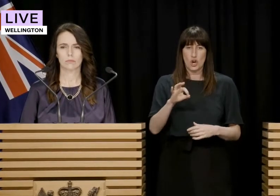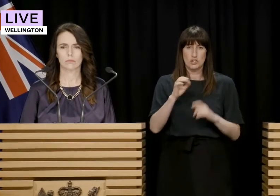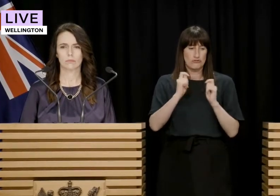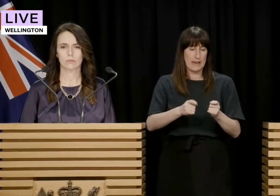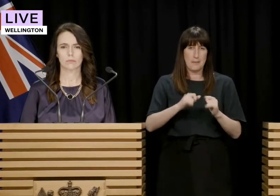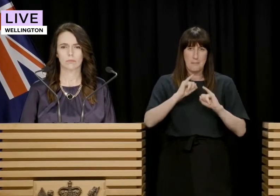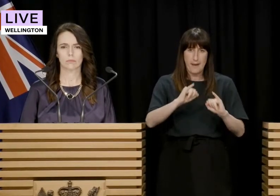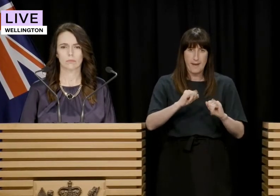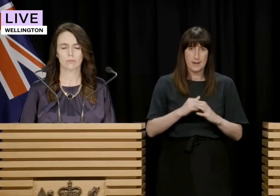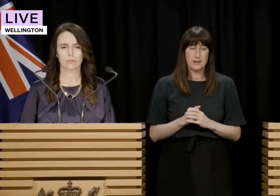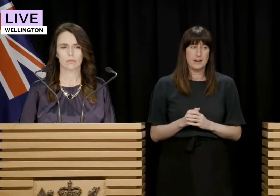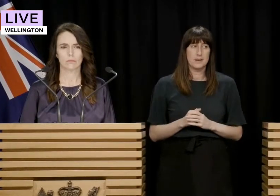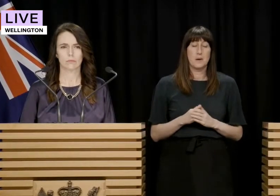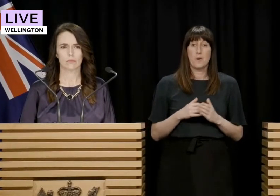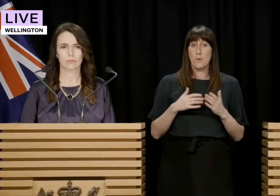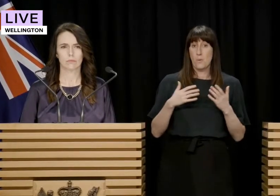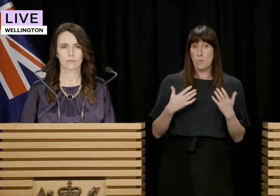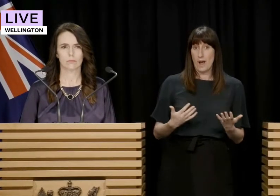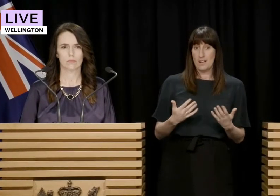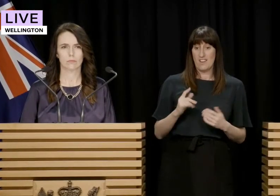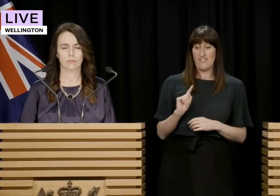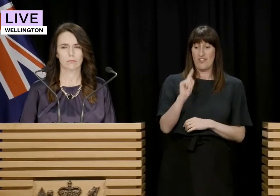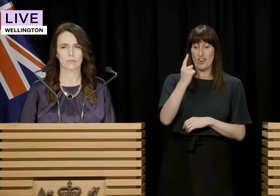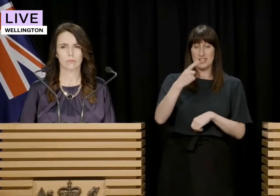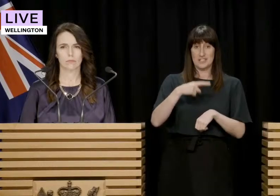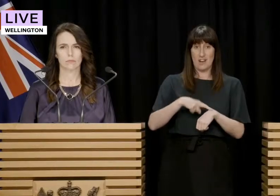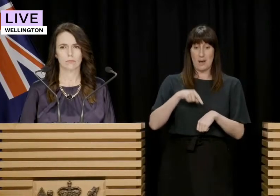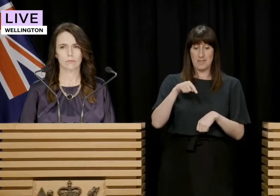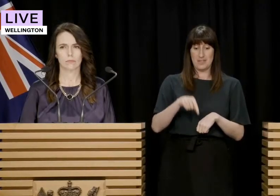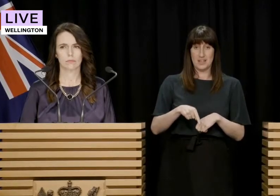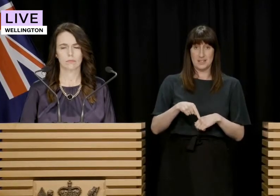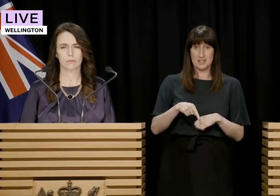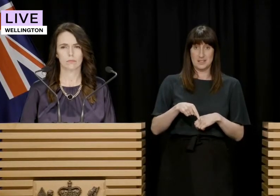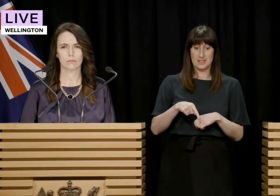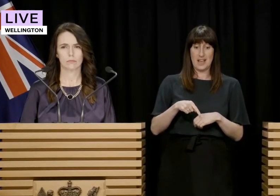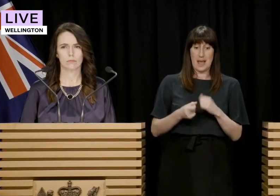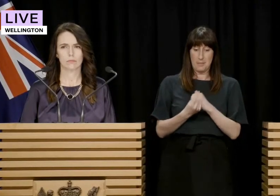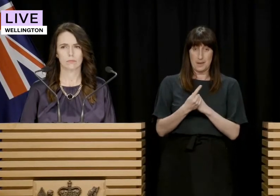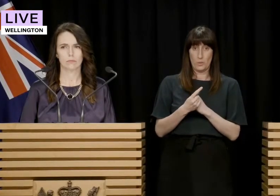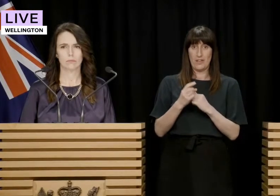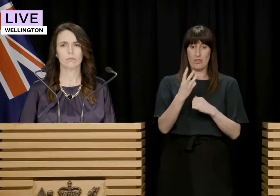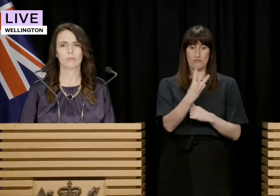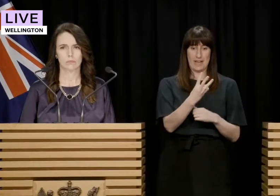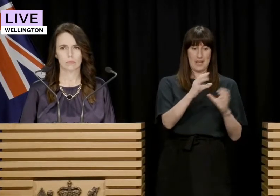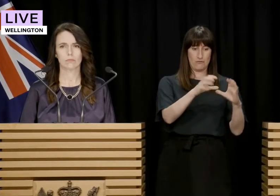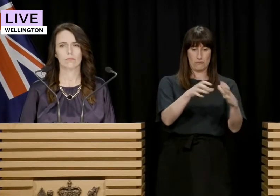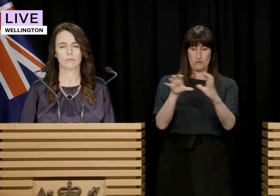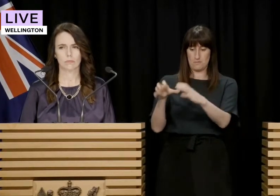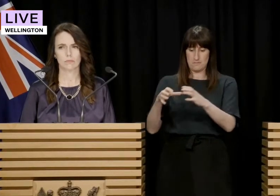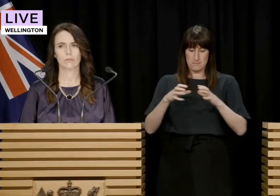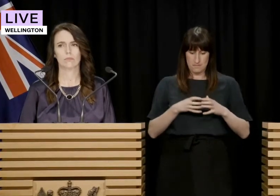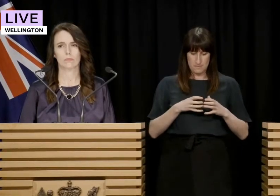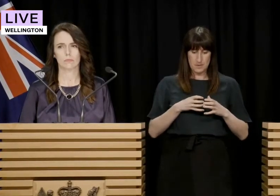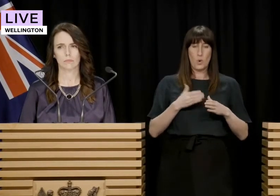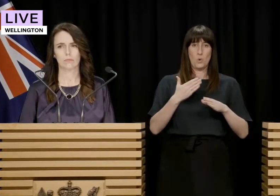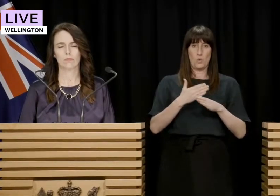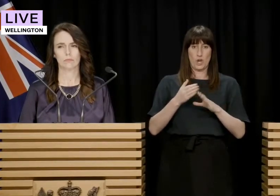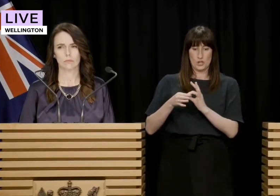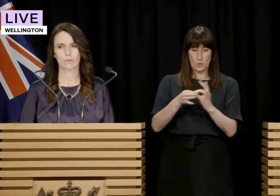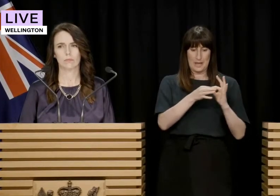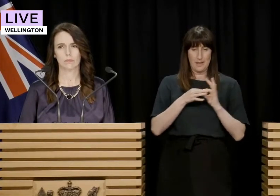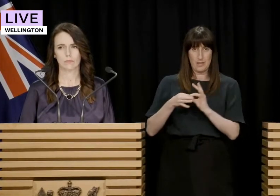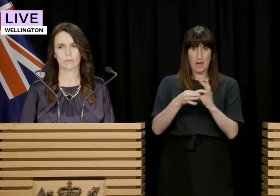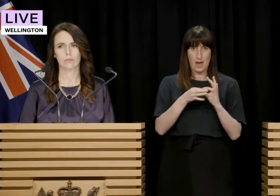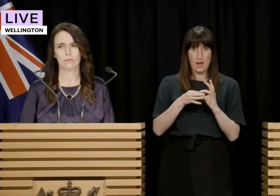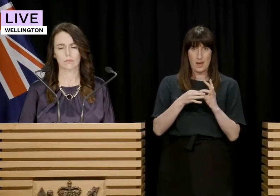first time ever in this process, we've had a tripartite process where we've had a voice for workers in developing what we are